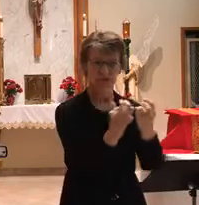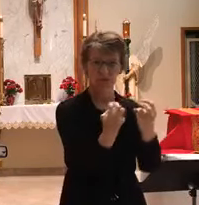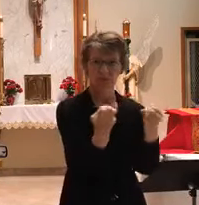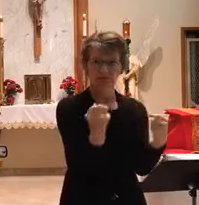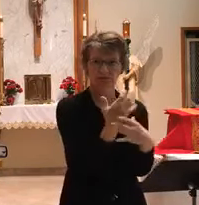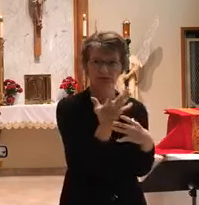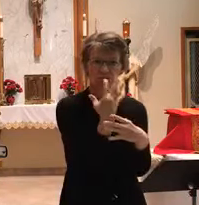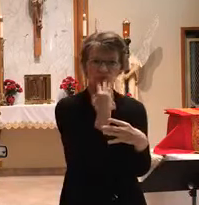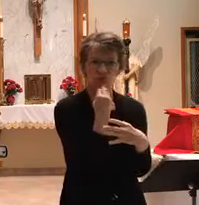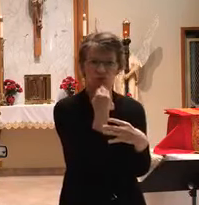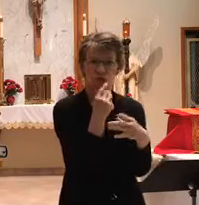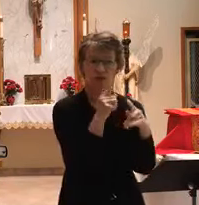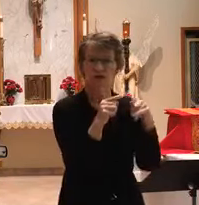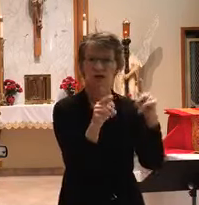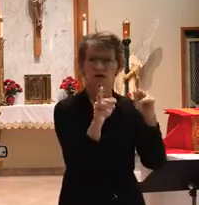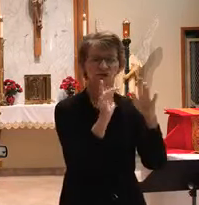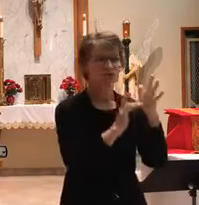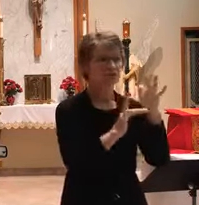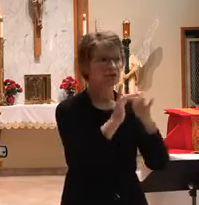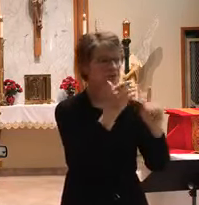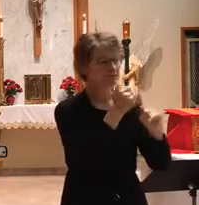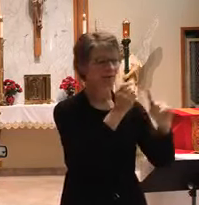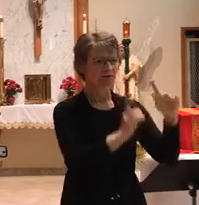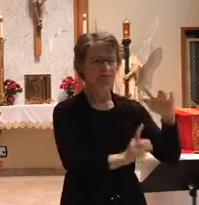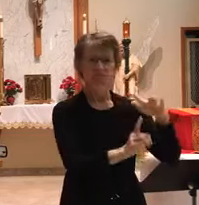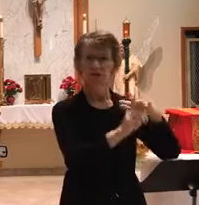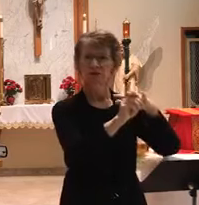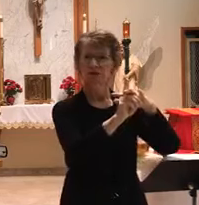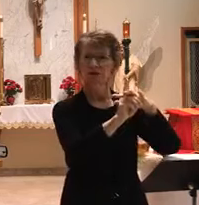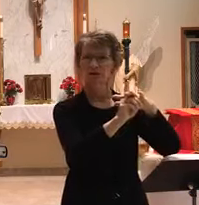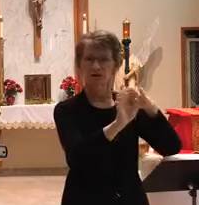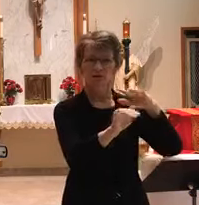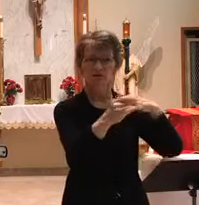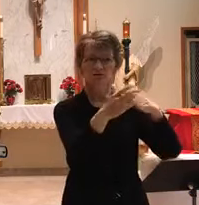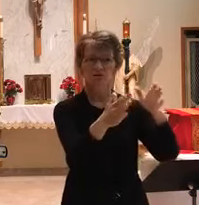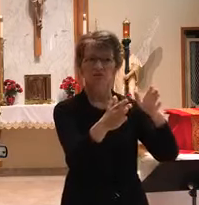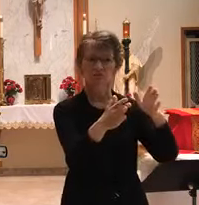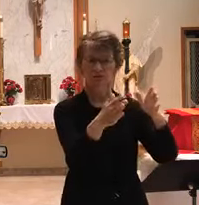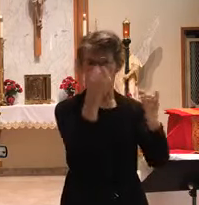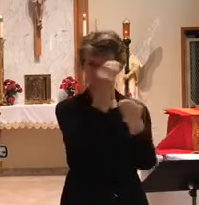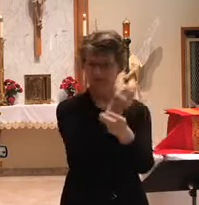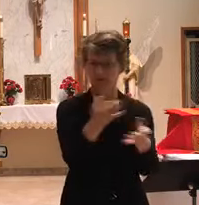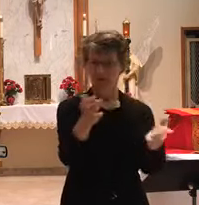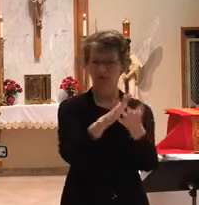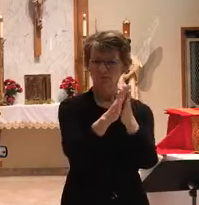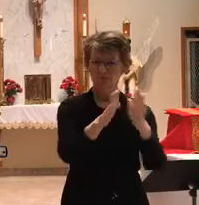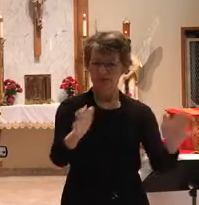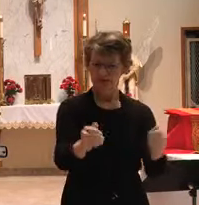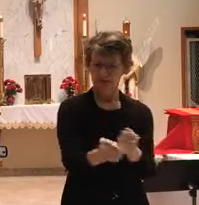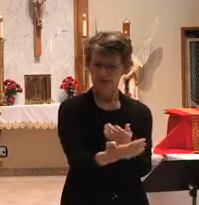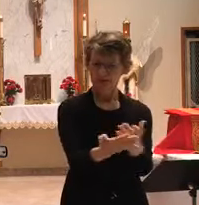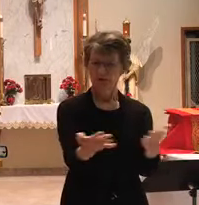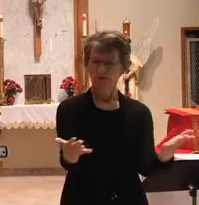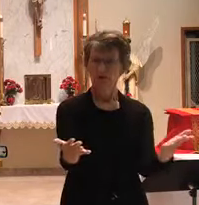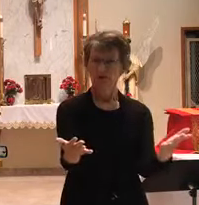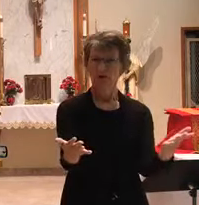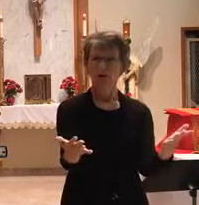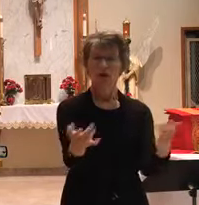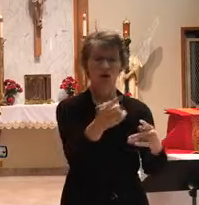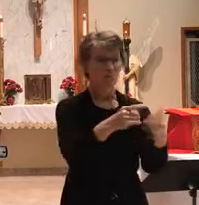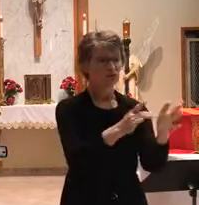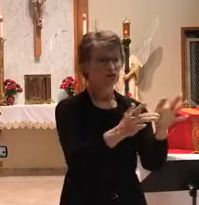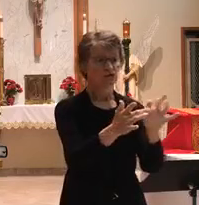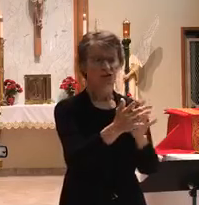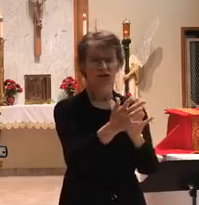Jesus came and stood in their midst, and he said to them, "Peace be with you." When he